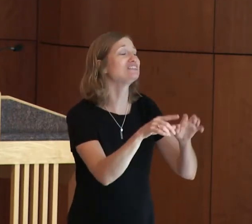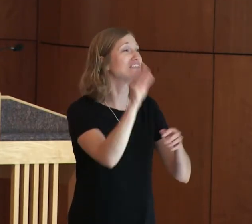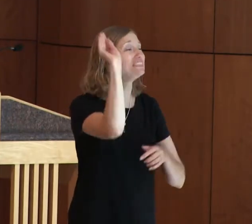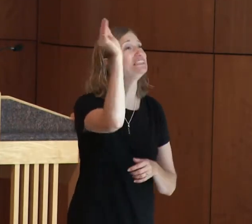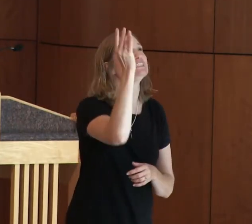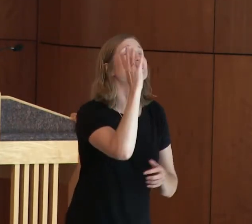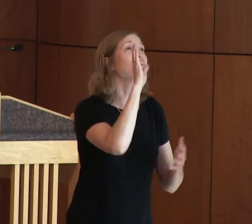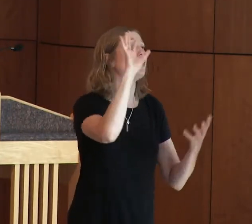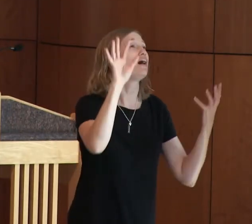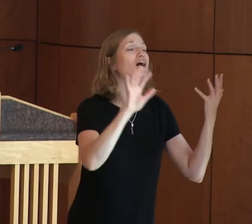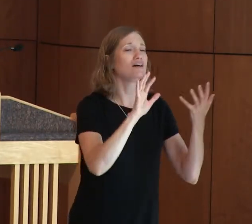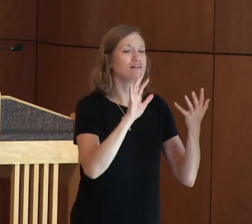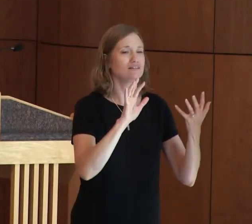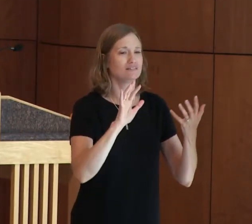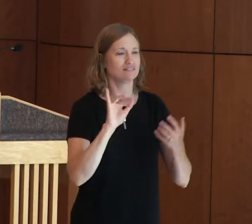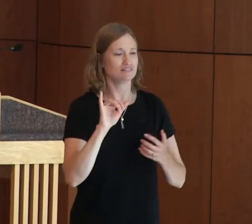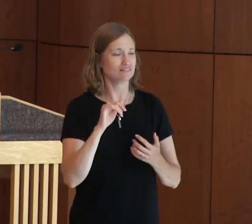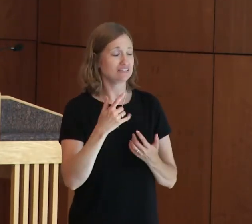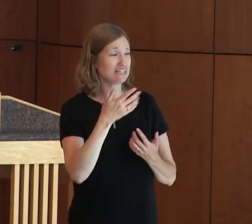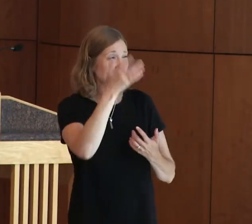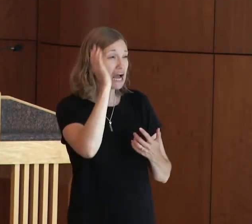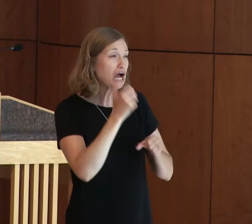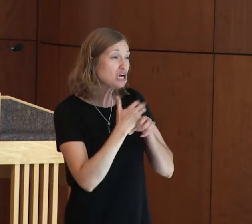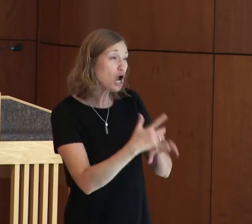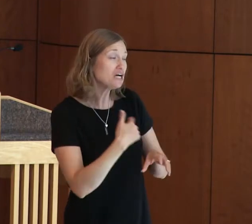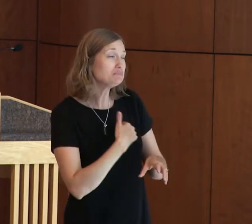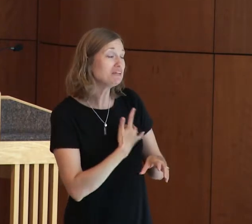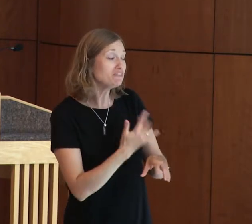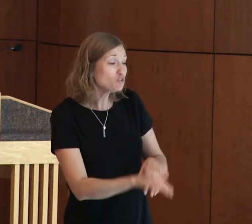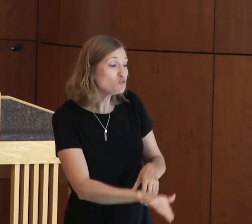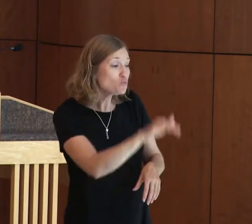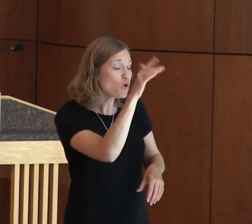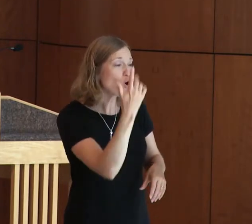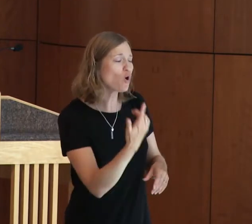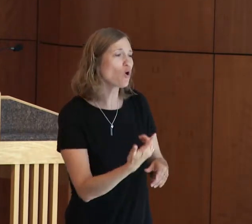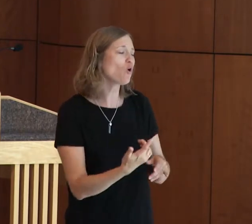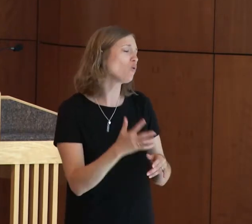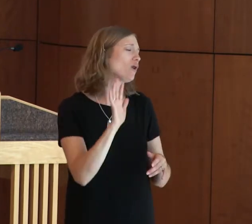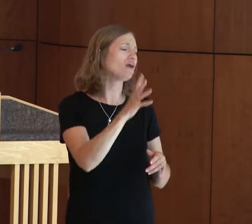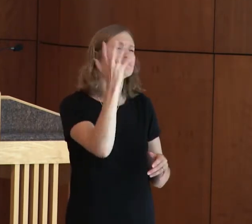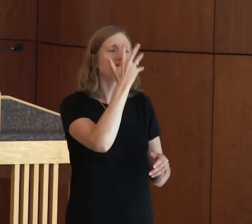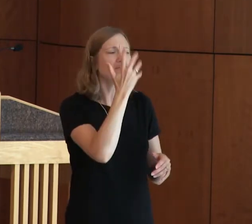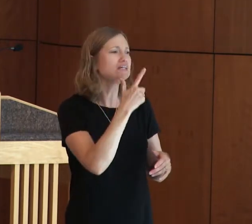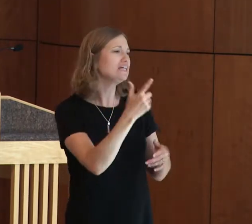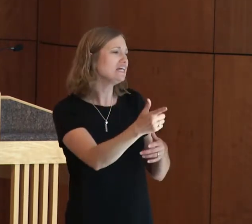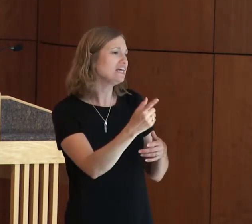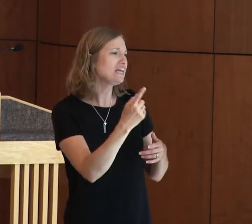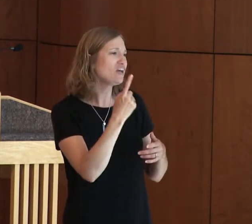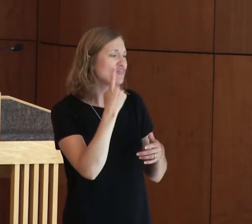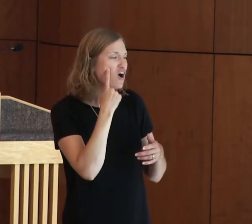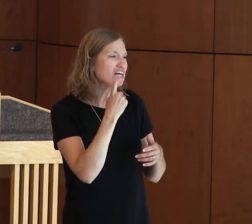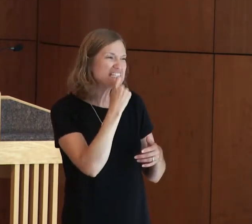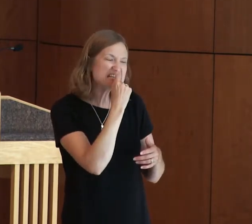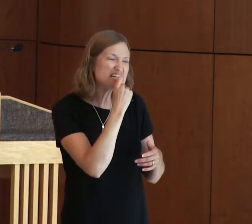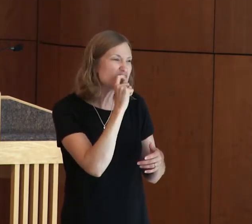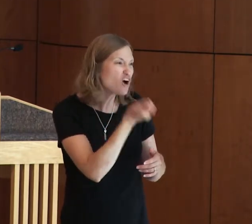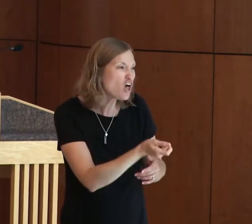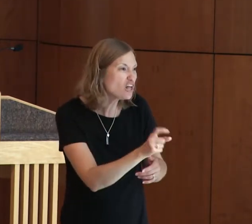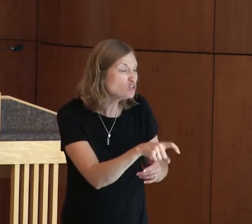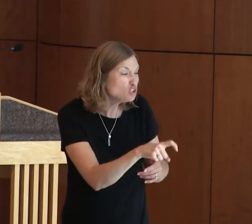courses. God has caused me to grow, and in his infinite wisdom thought that little teeth could fall out so big teeth can grow